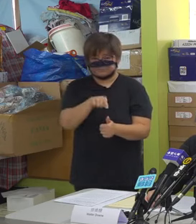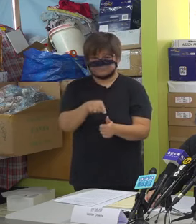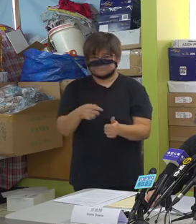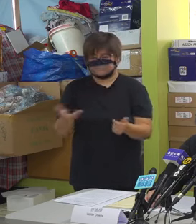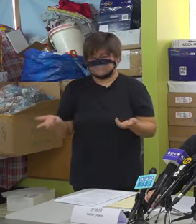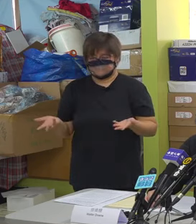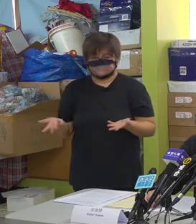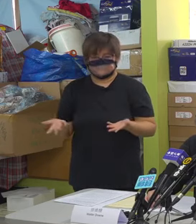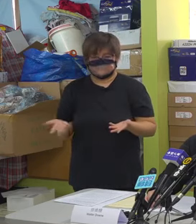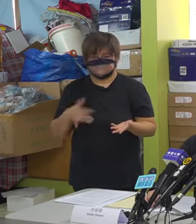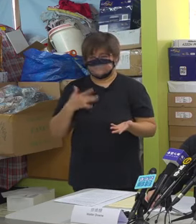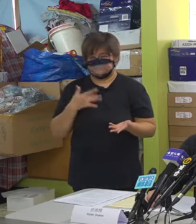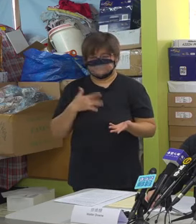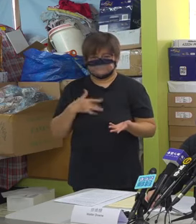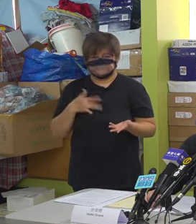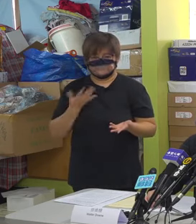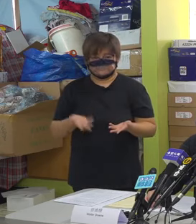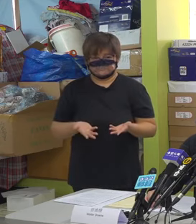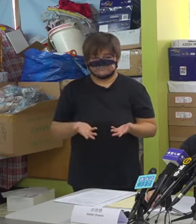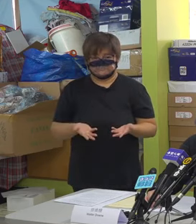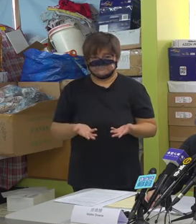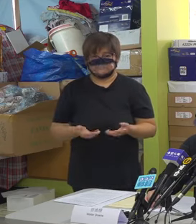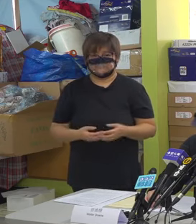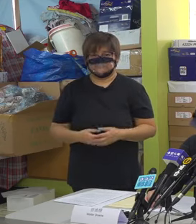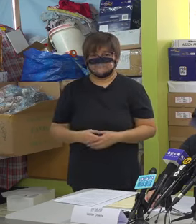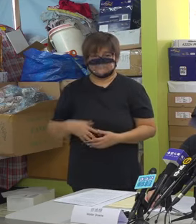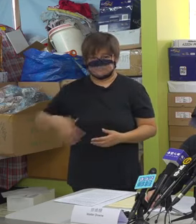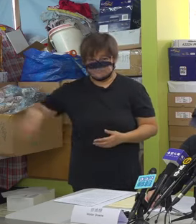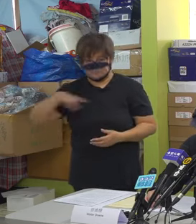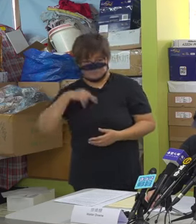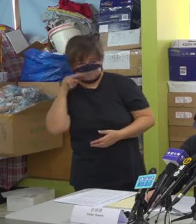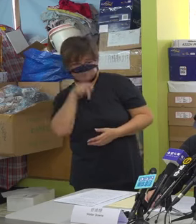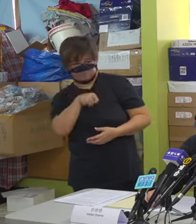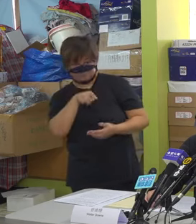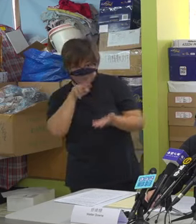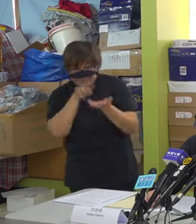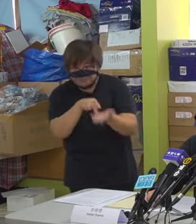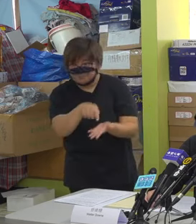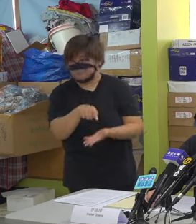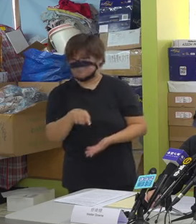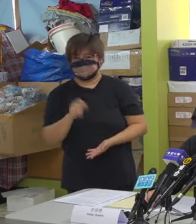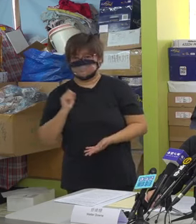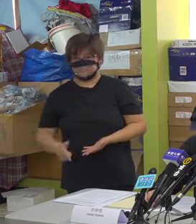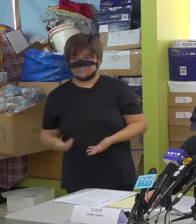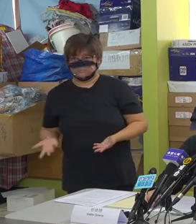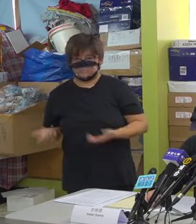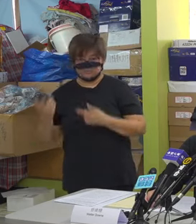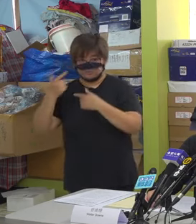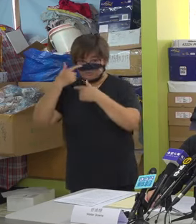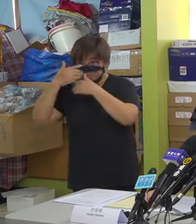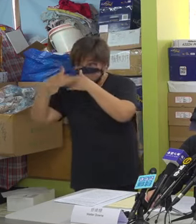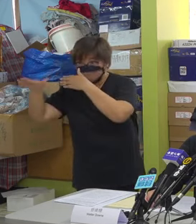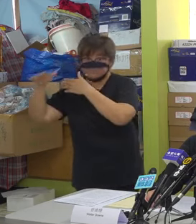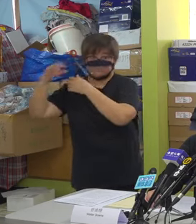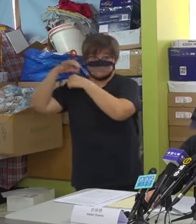it is frankly dead. The people do not trust it. The international community does not trust it either. As